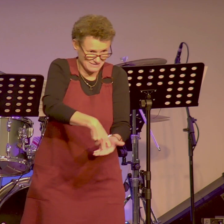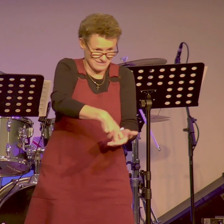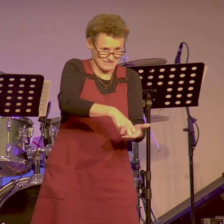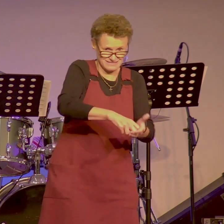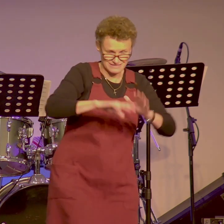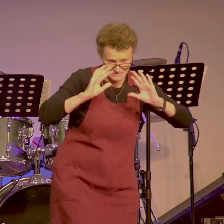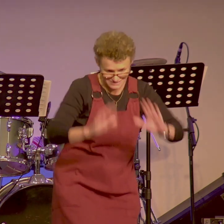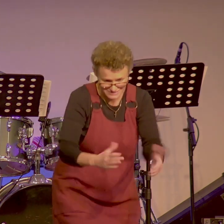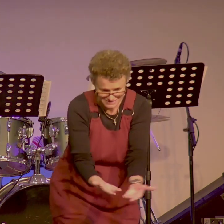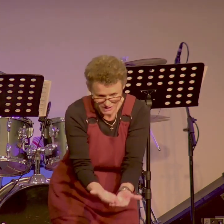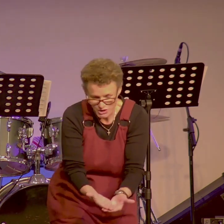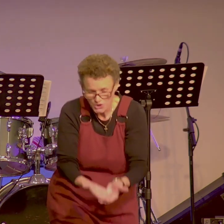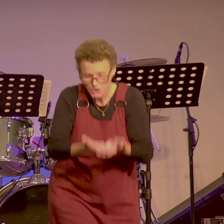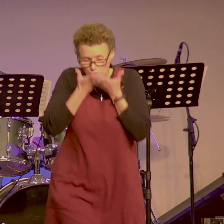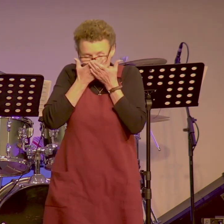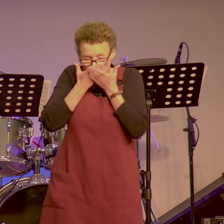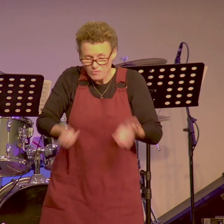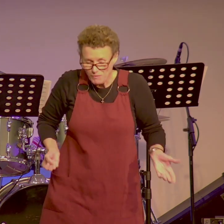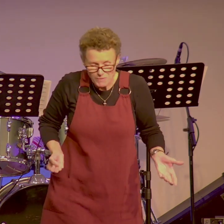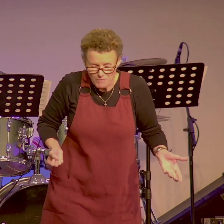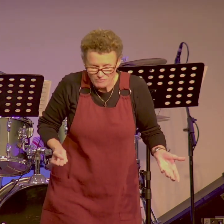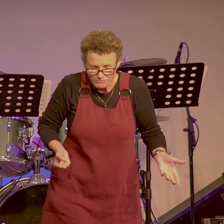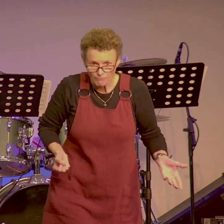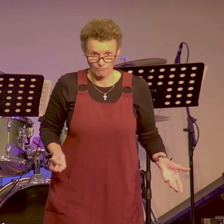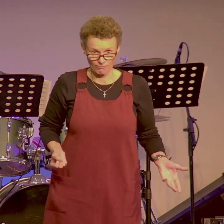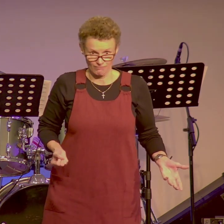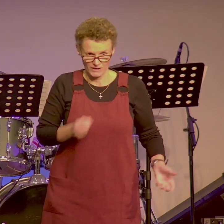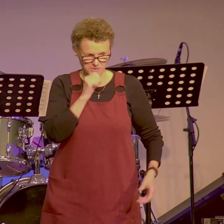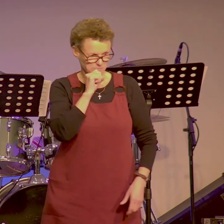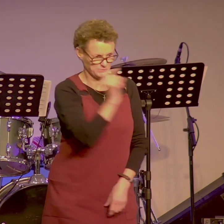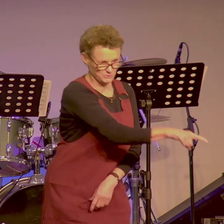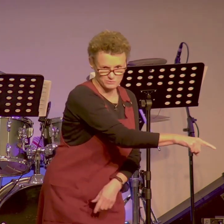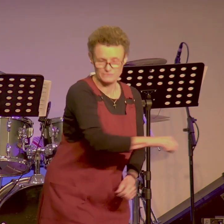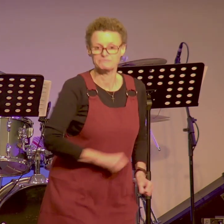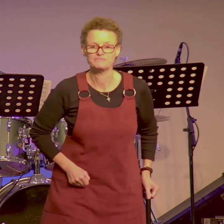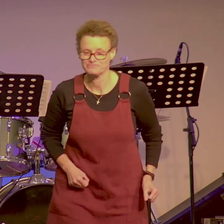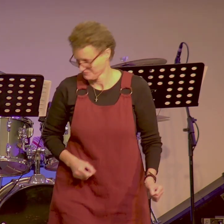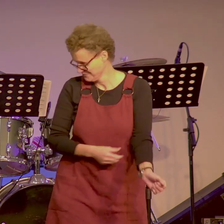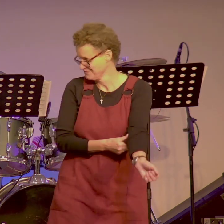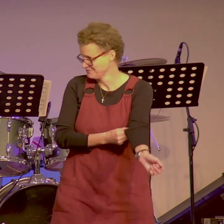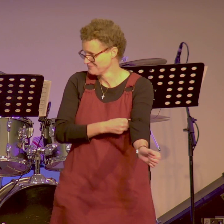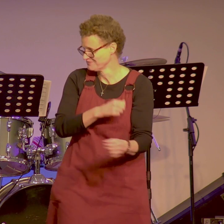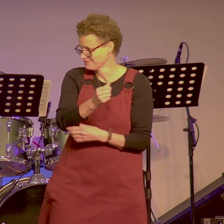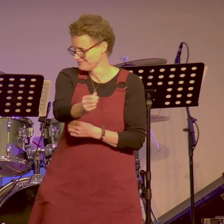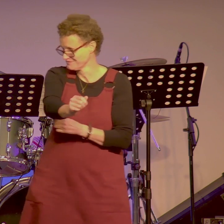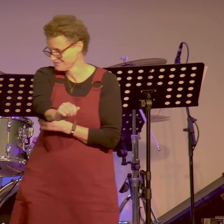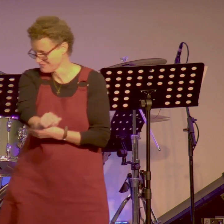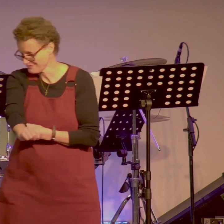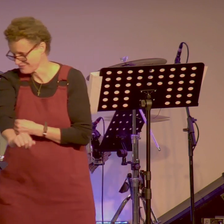They jump down, they scoop the water up, taste it, and they're like, ugh,